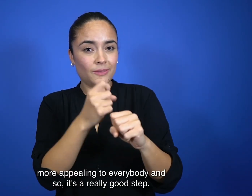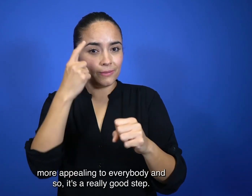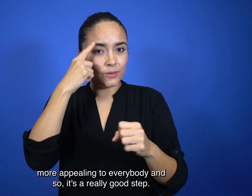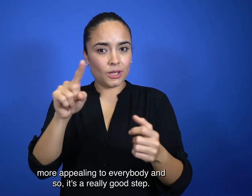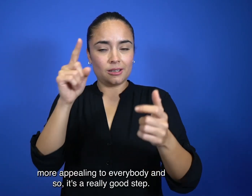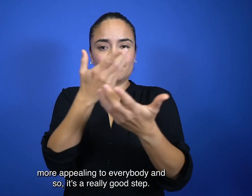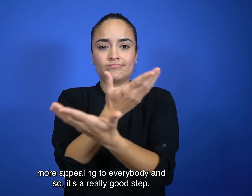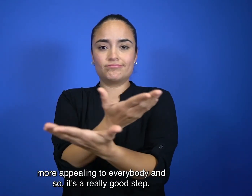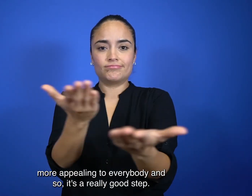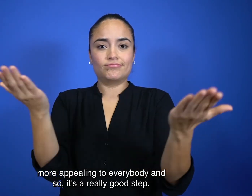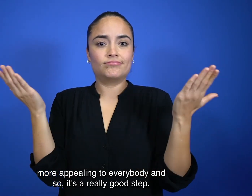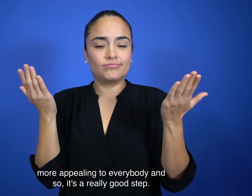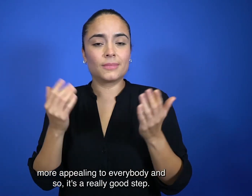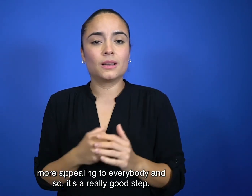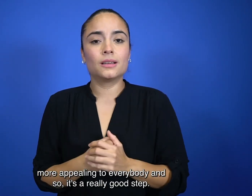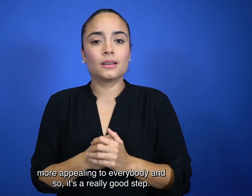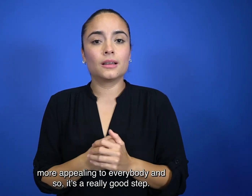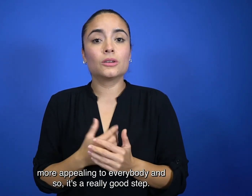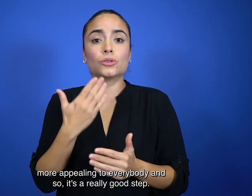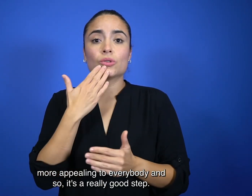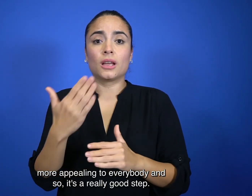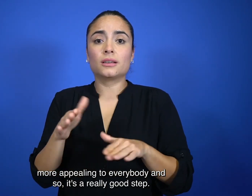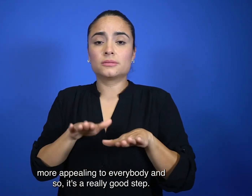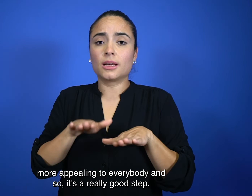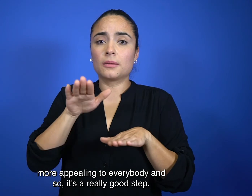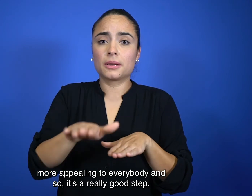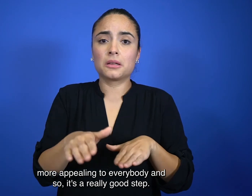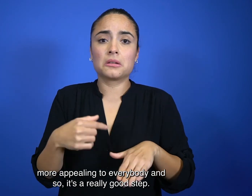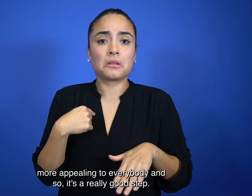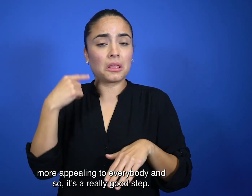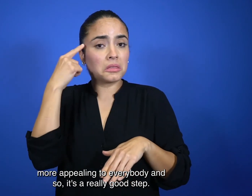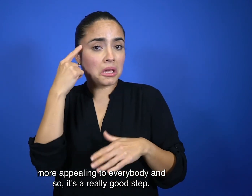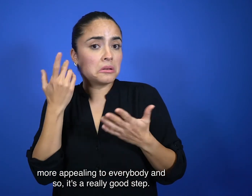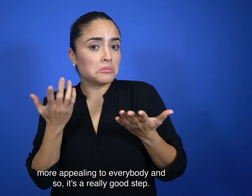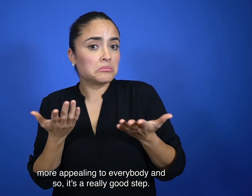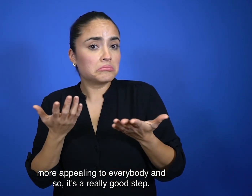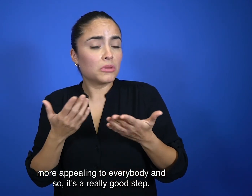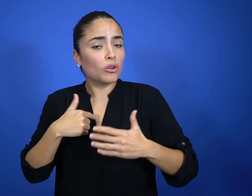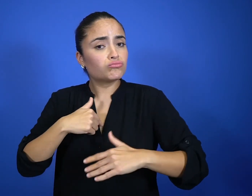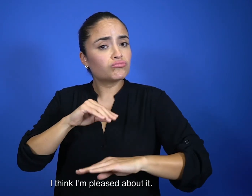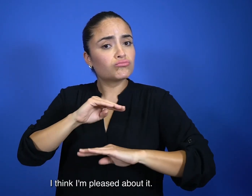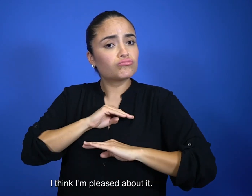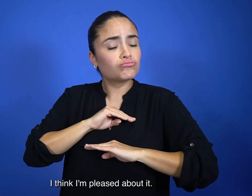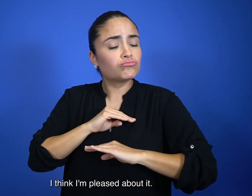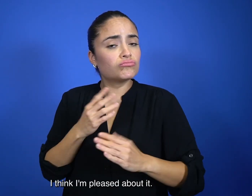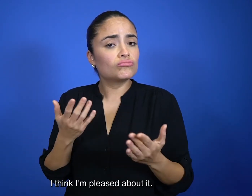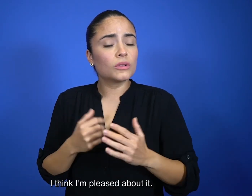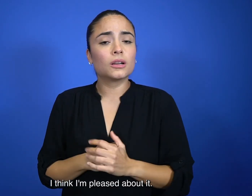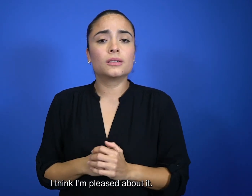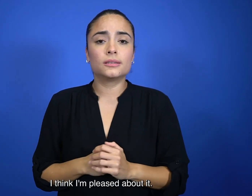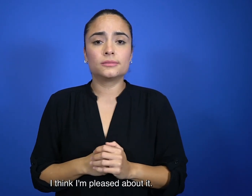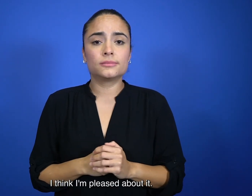more appealing to everybody, and so it's a really good step. I think I'm pleased about